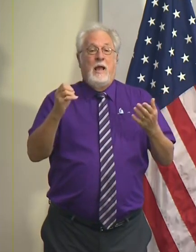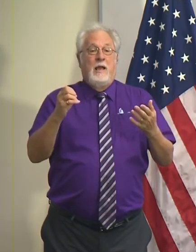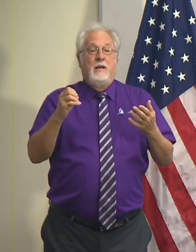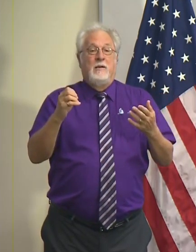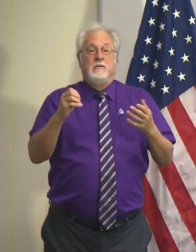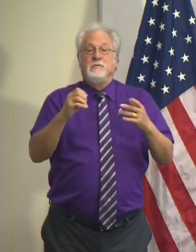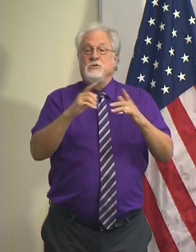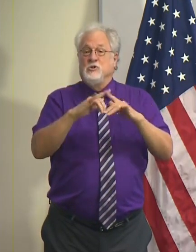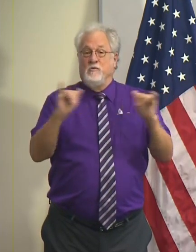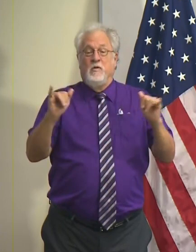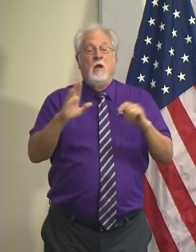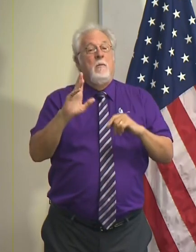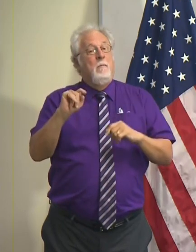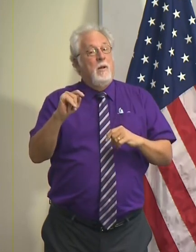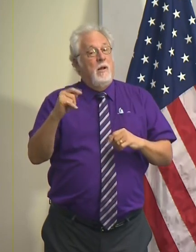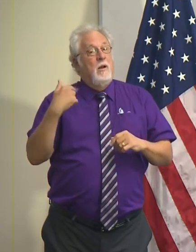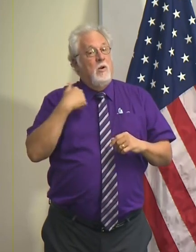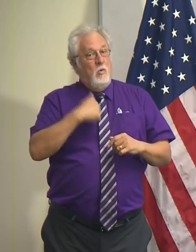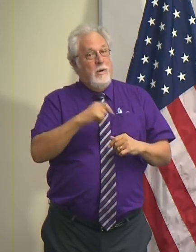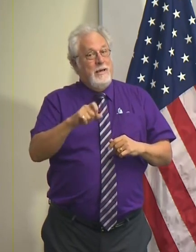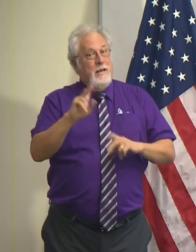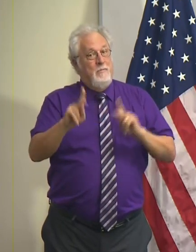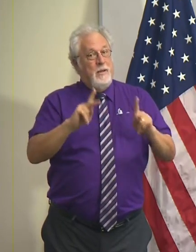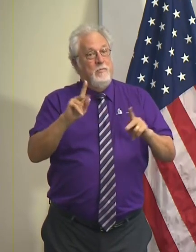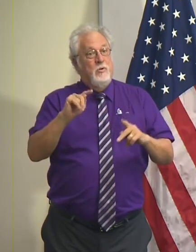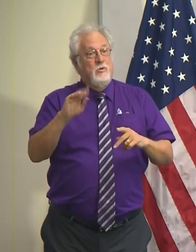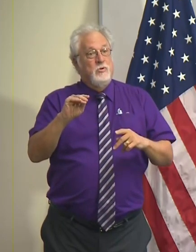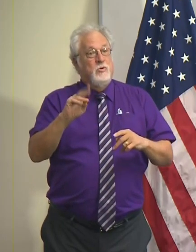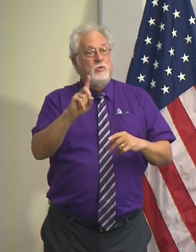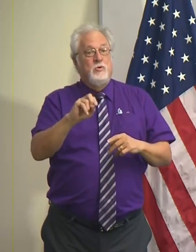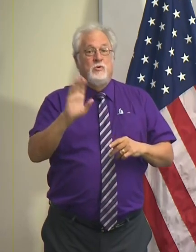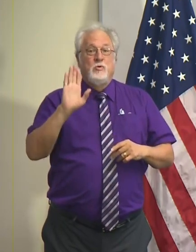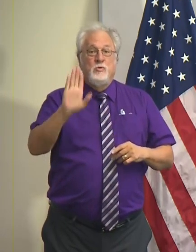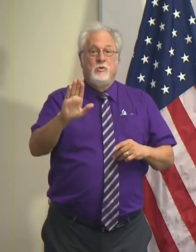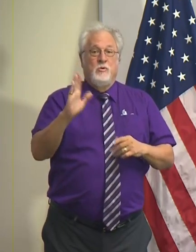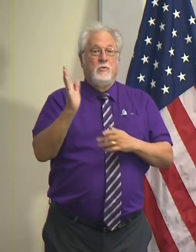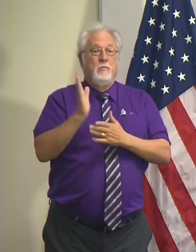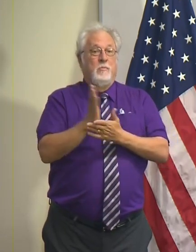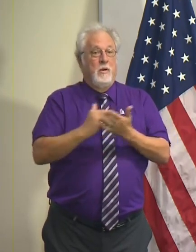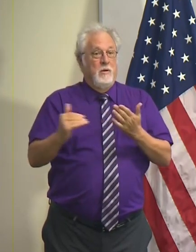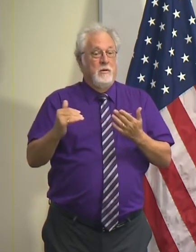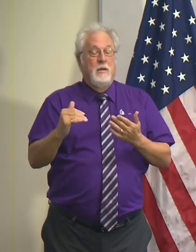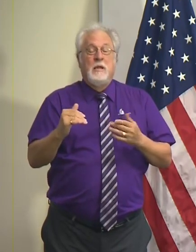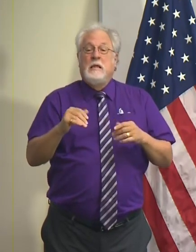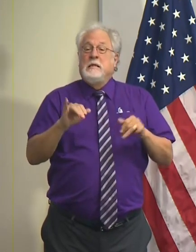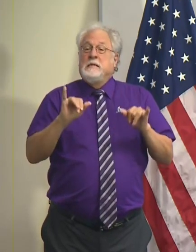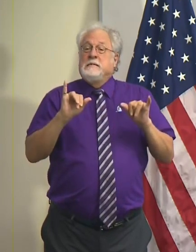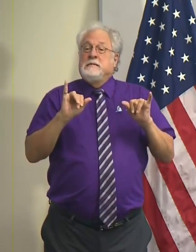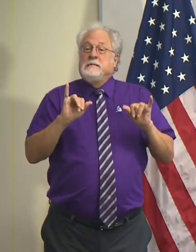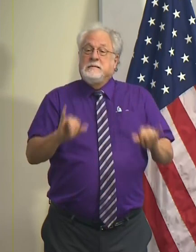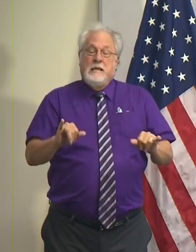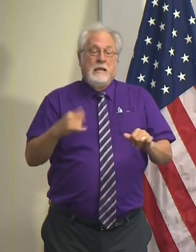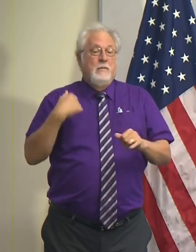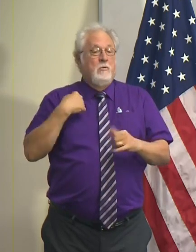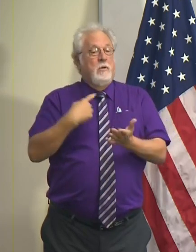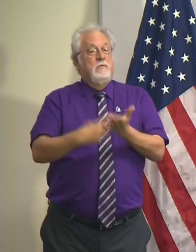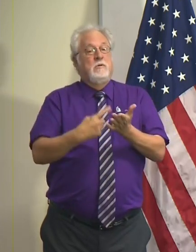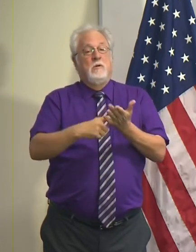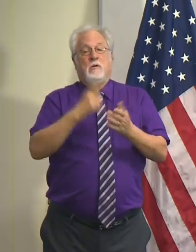so forth. But we do need people to do their part. And it's the same things we've been talking about for a